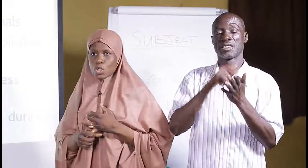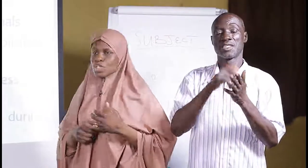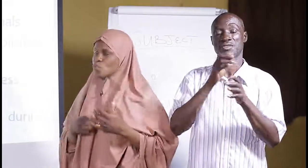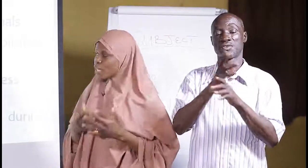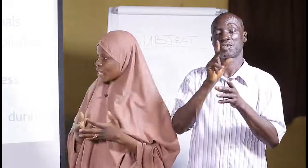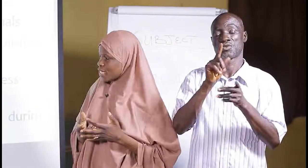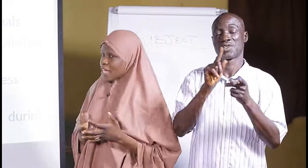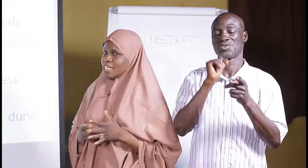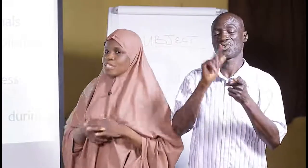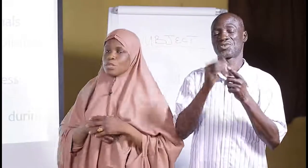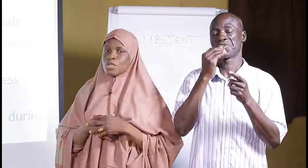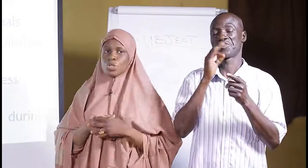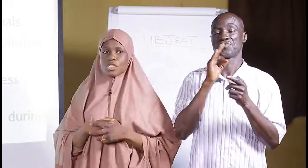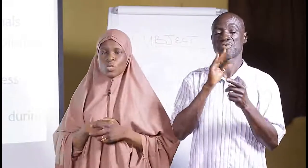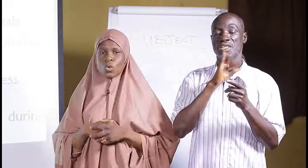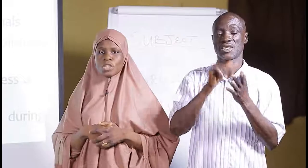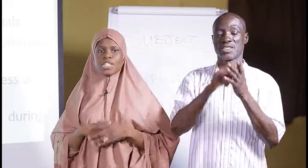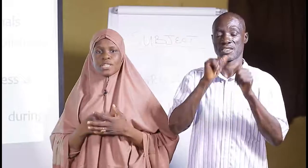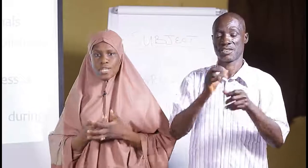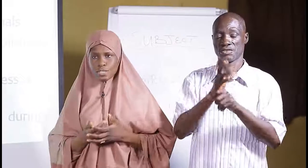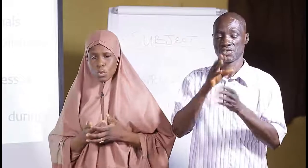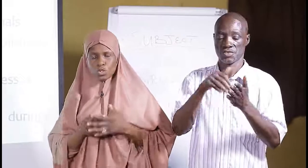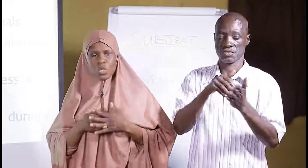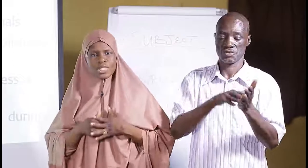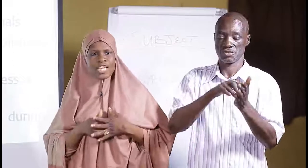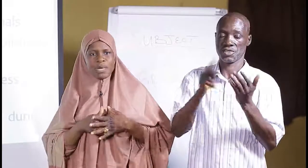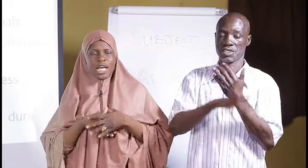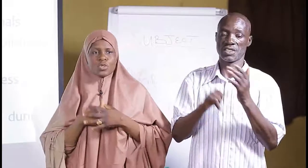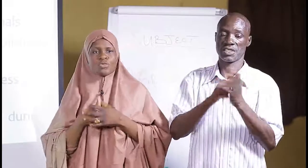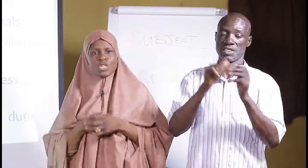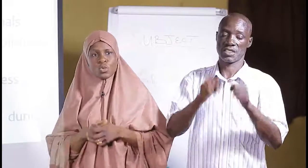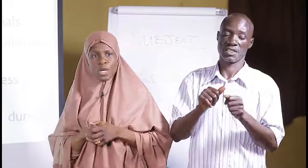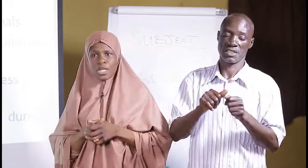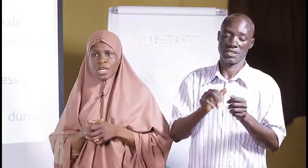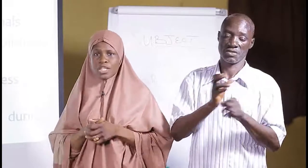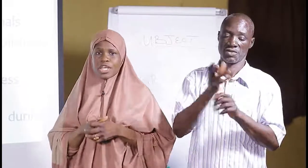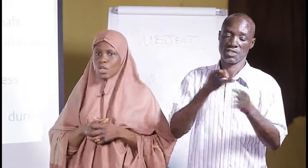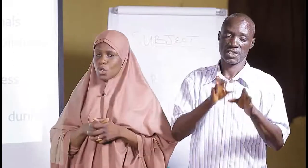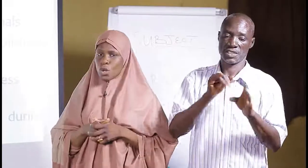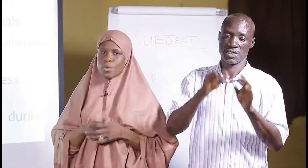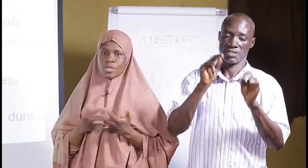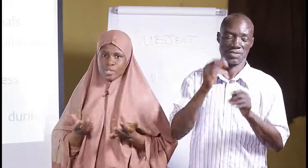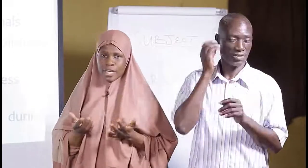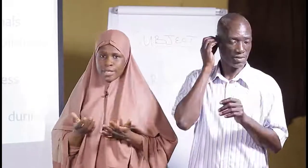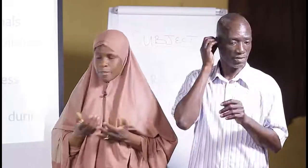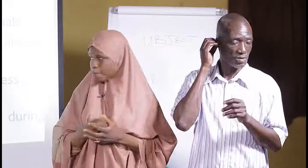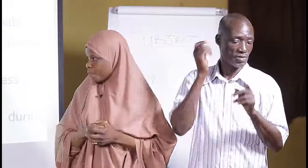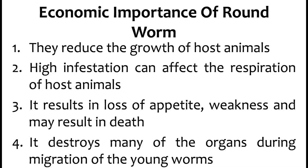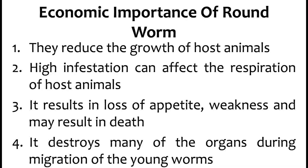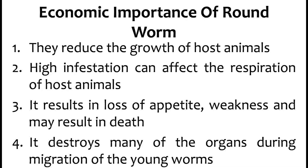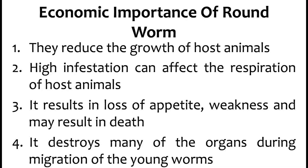it causes weakness, and it may result in what? In death, because once the animal are not feeding well, they end up